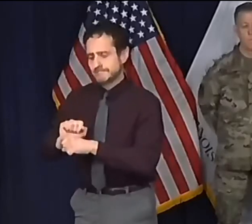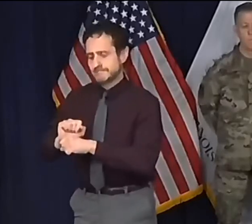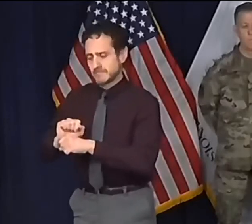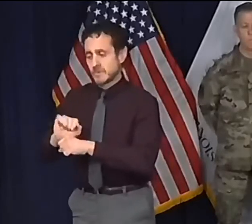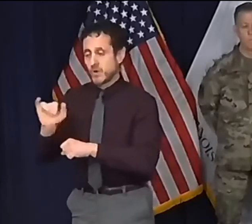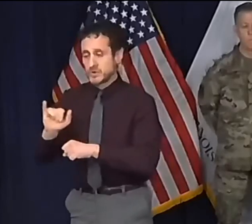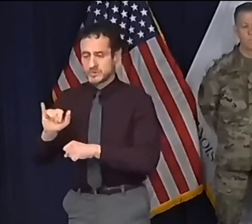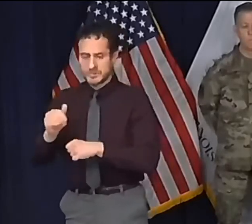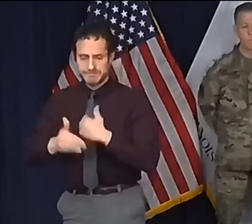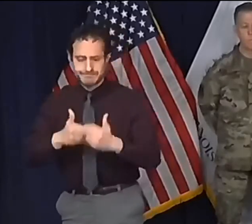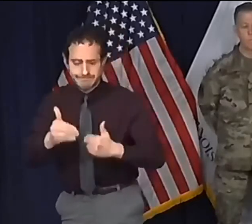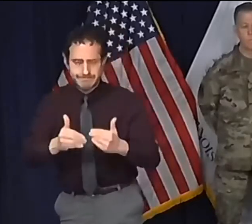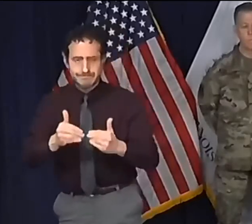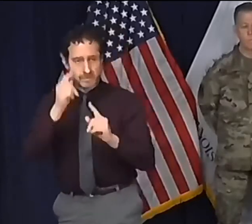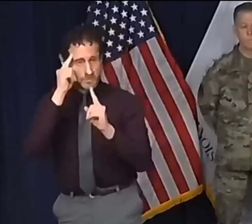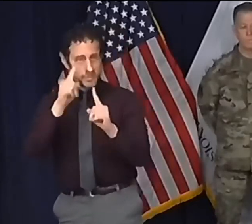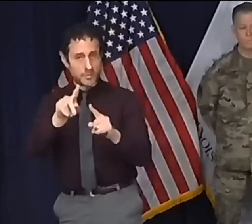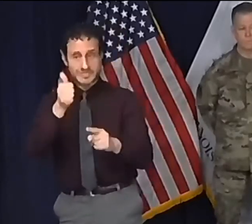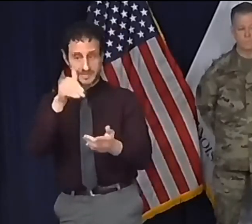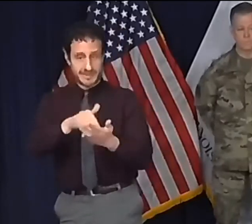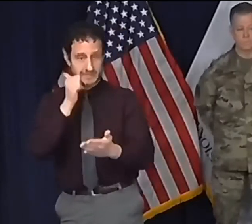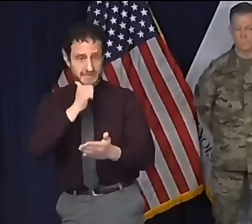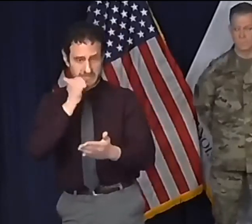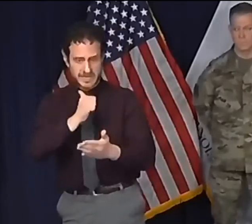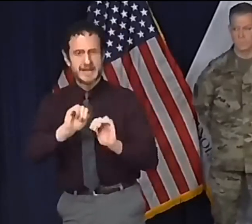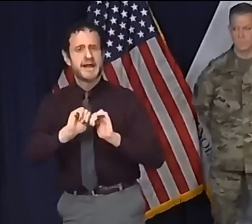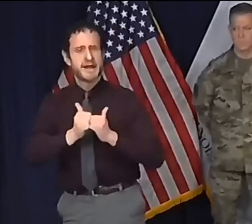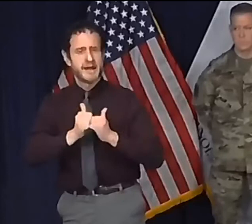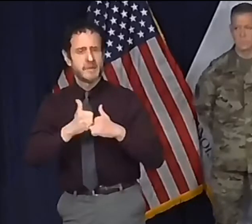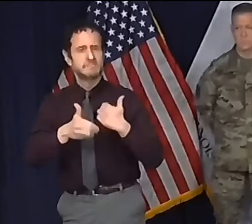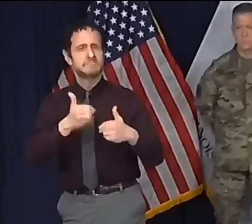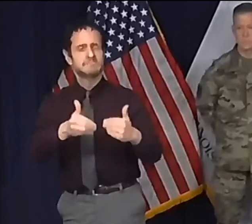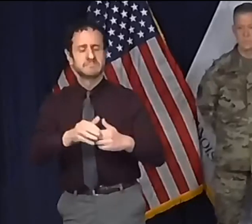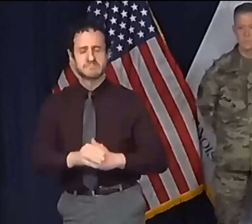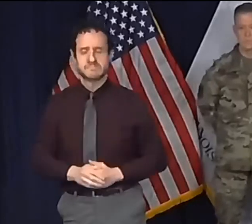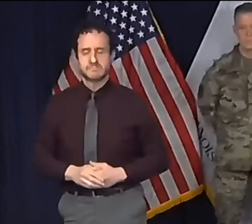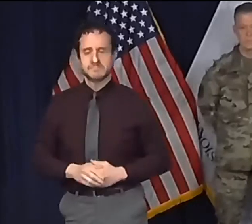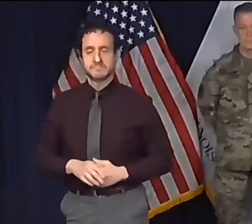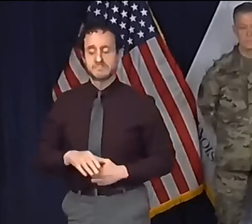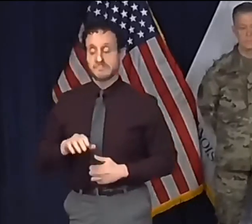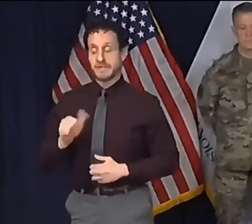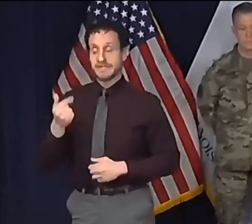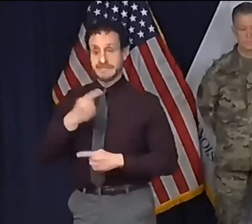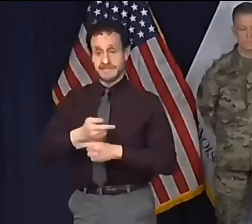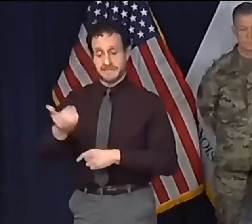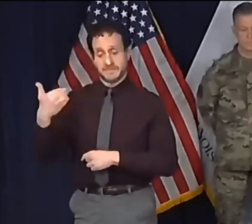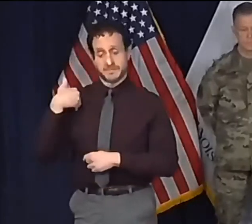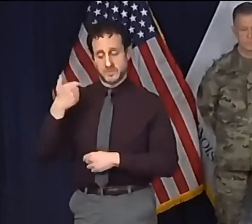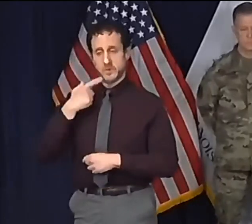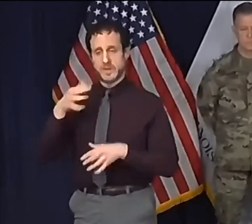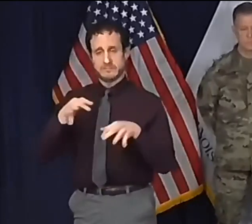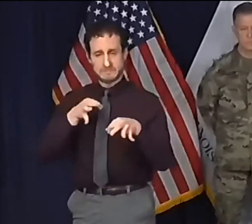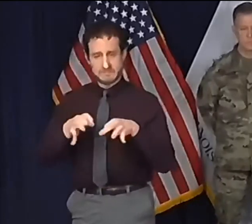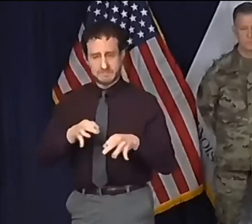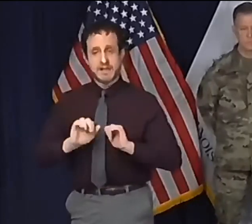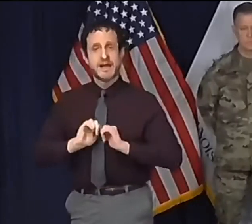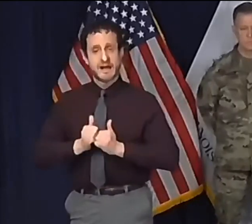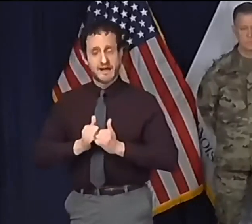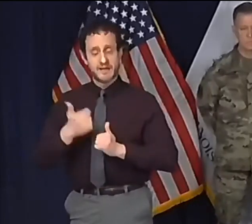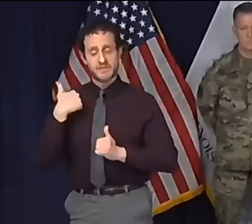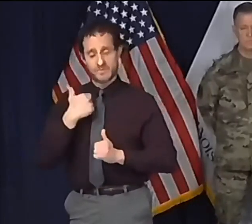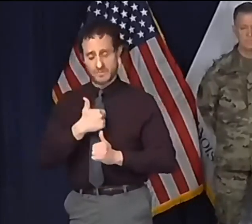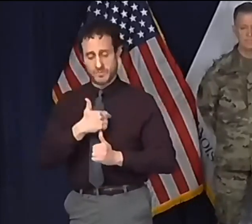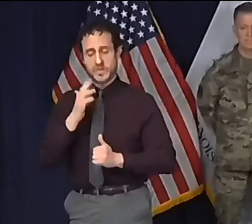get to our goal as quickly as possible. More to come. 10 days ago, I presented a roadmap showing how we were going to